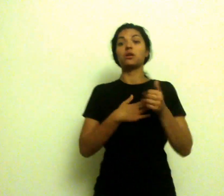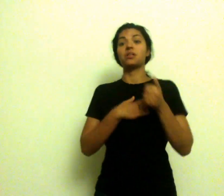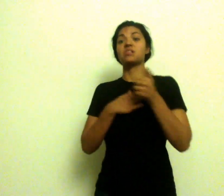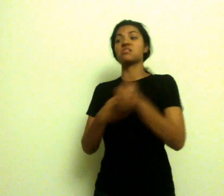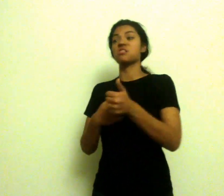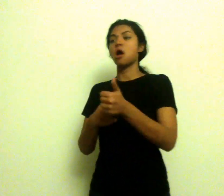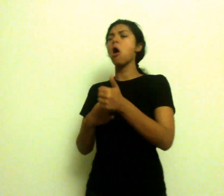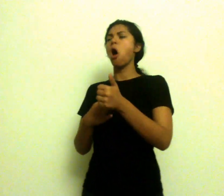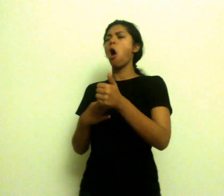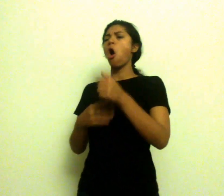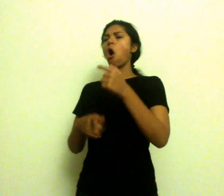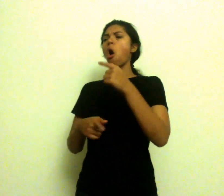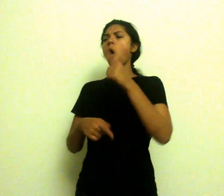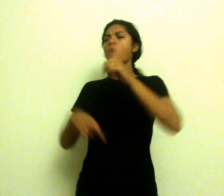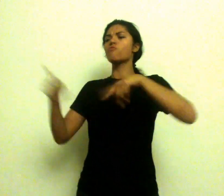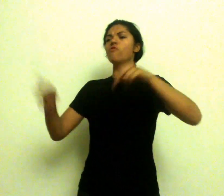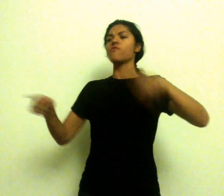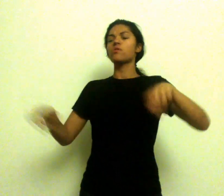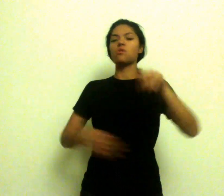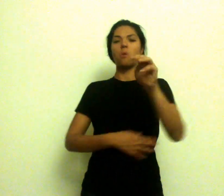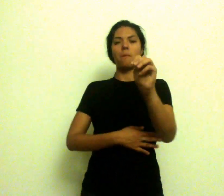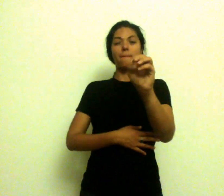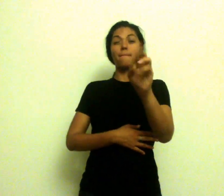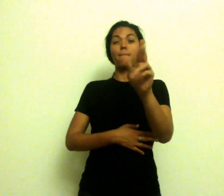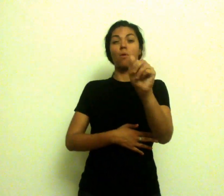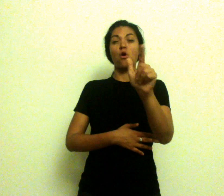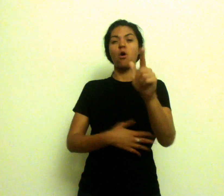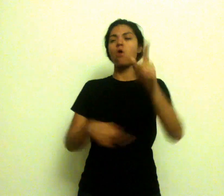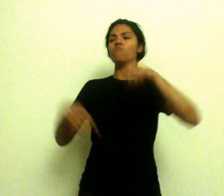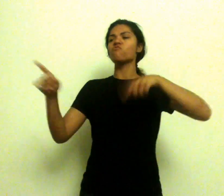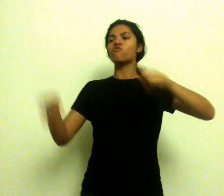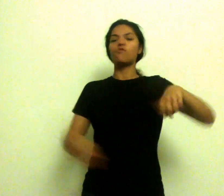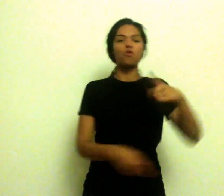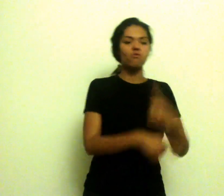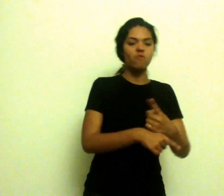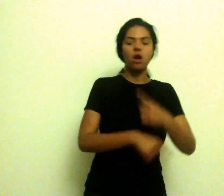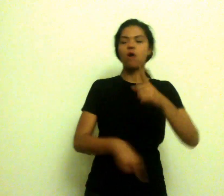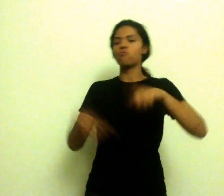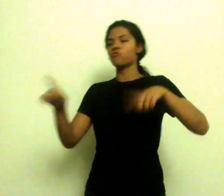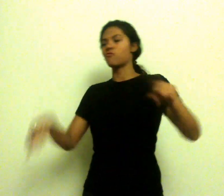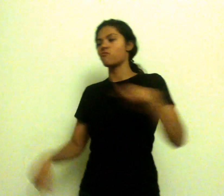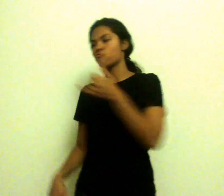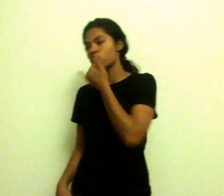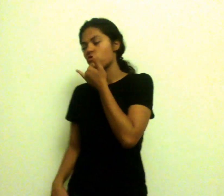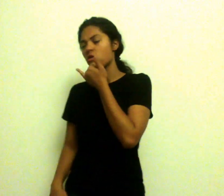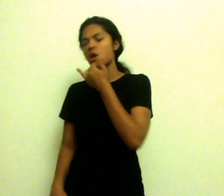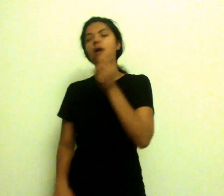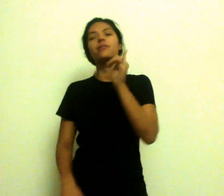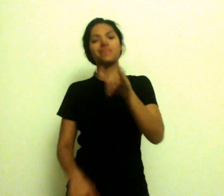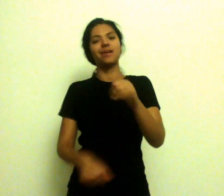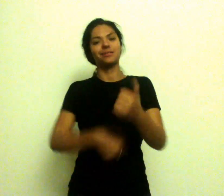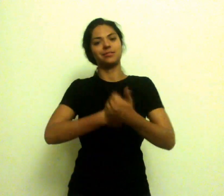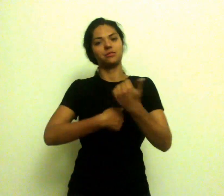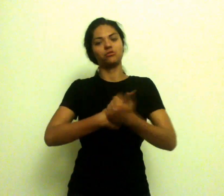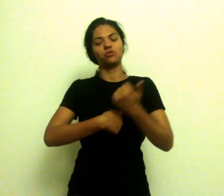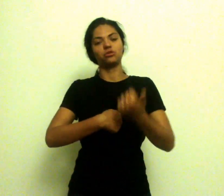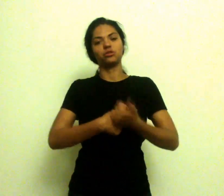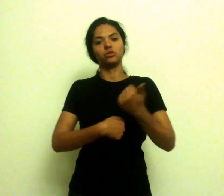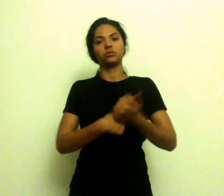danger signs begin. Peter Berger said it well. Pluralism breeds a philosophical relativism